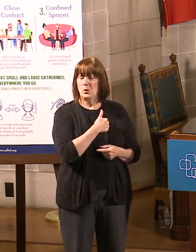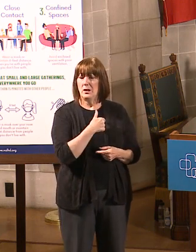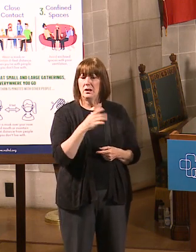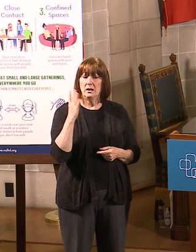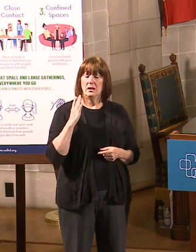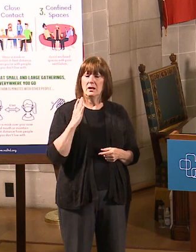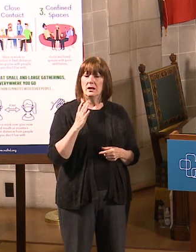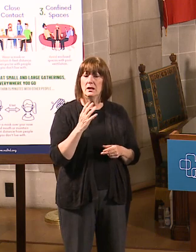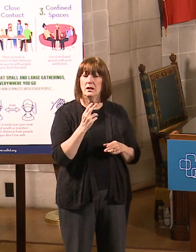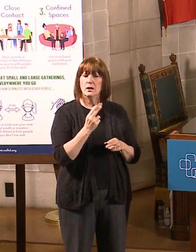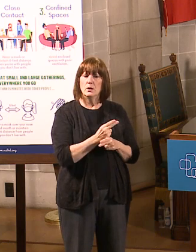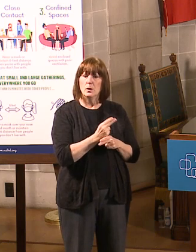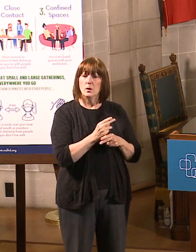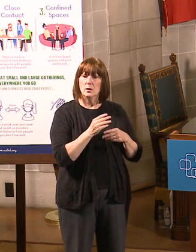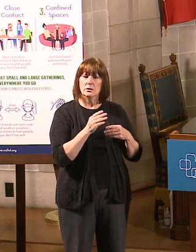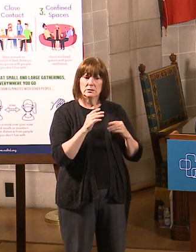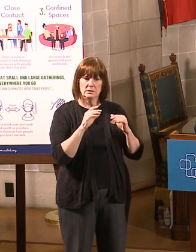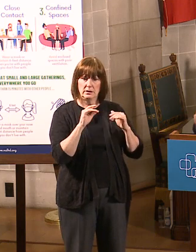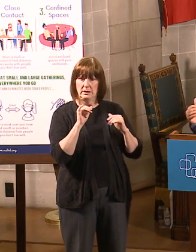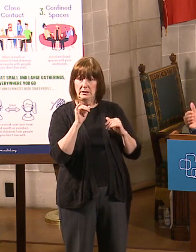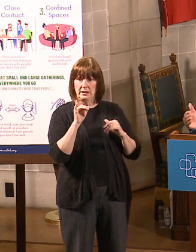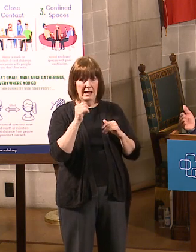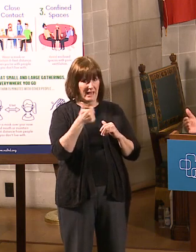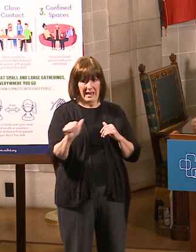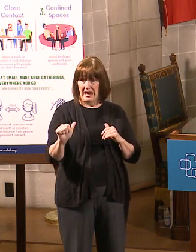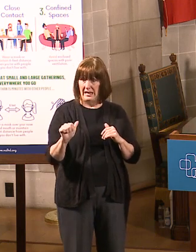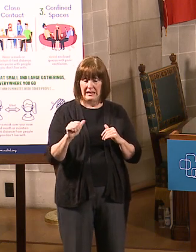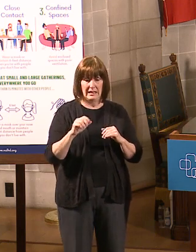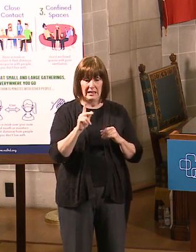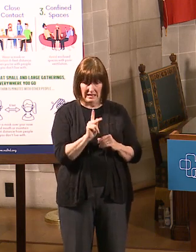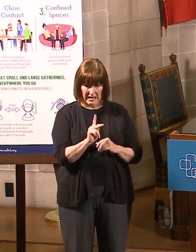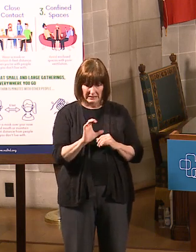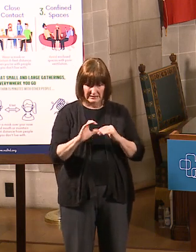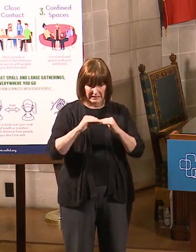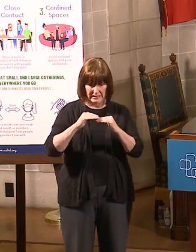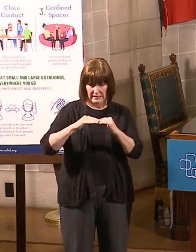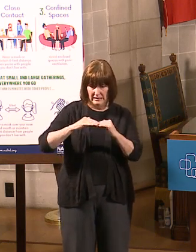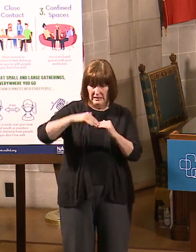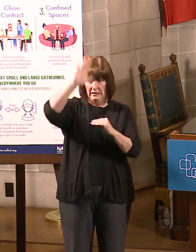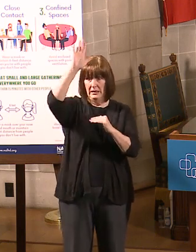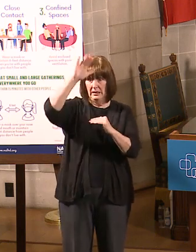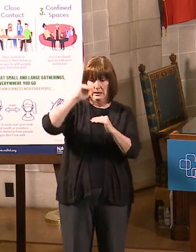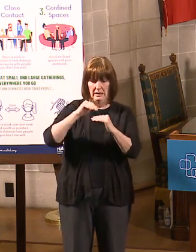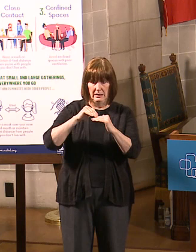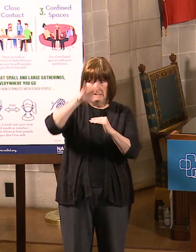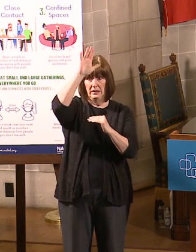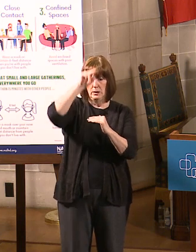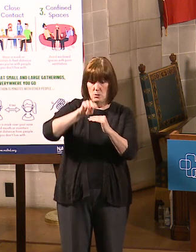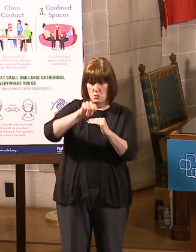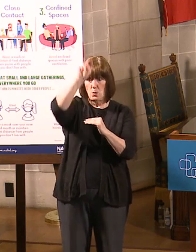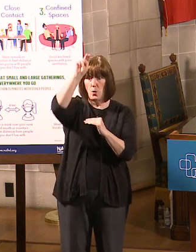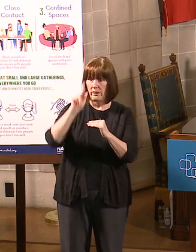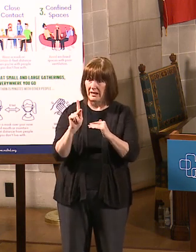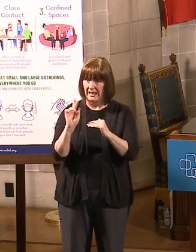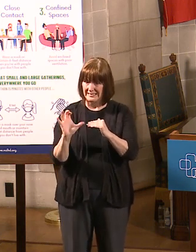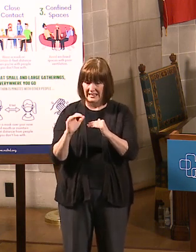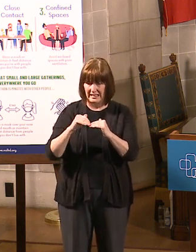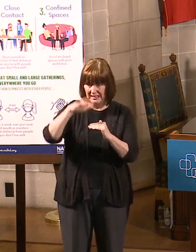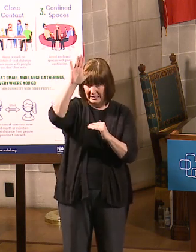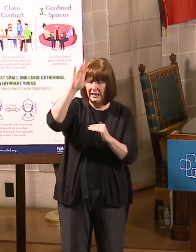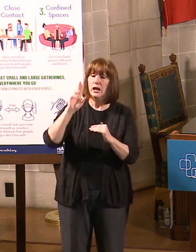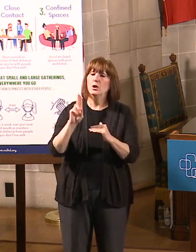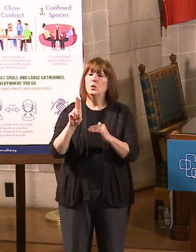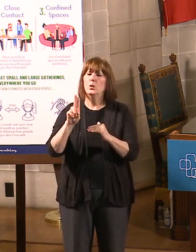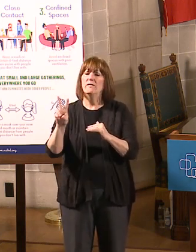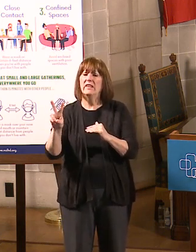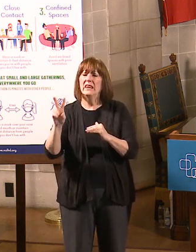to use was north of the Kansas City latitude. You can pretty much guarantee that the UV